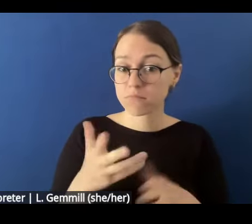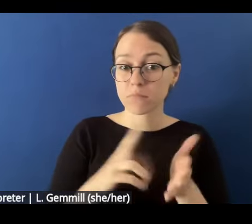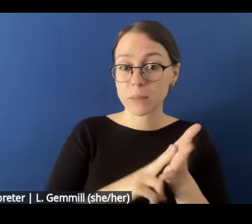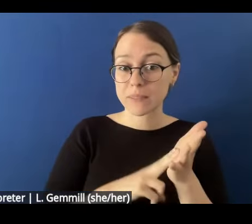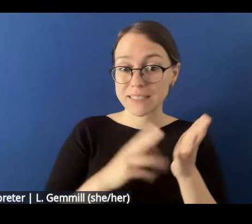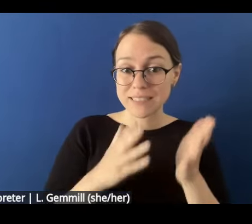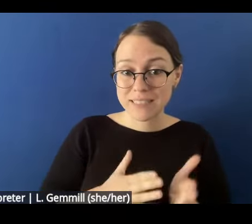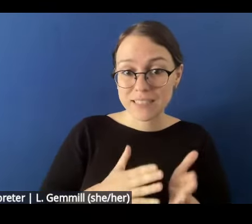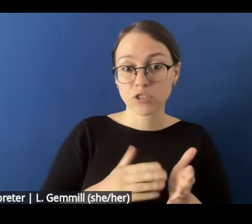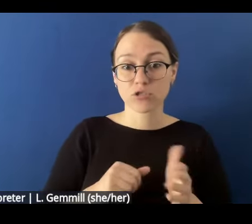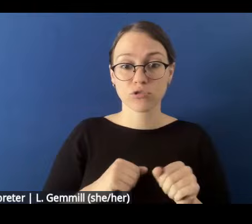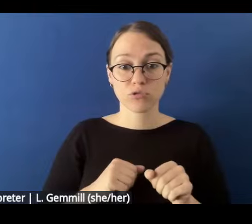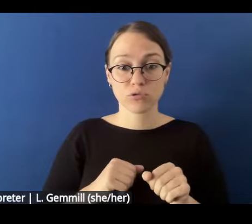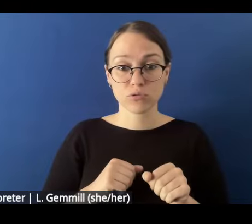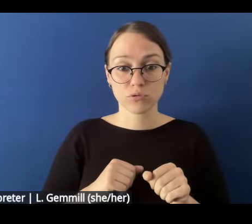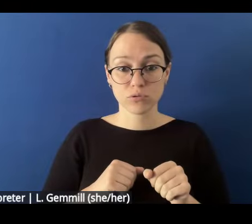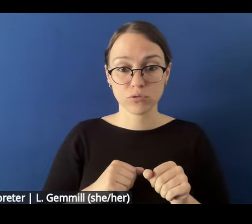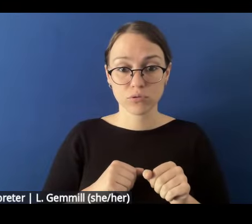bureau team.